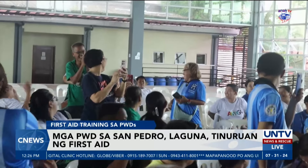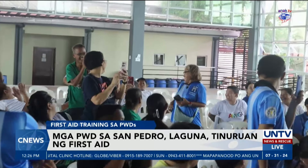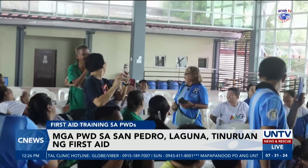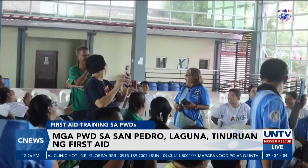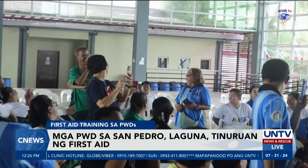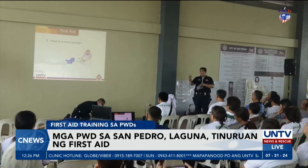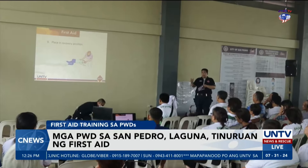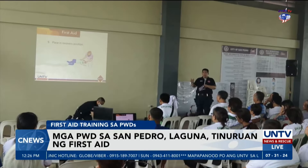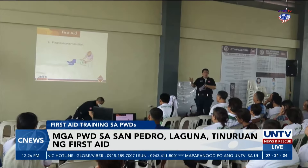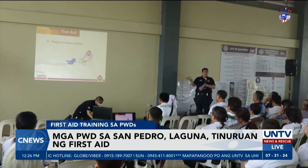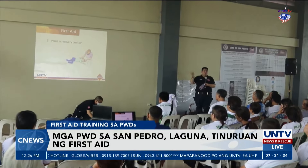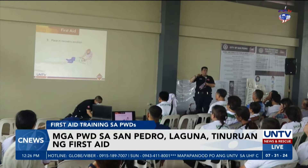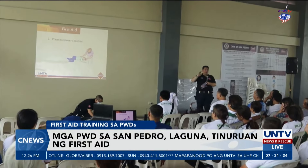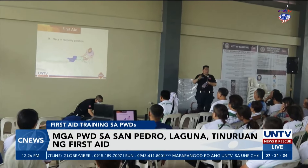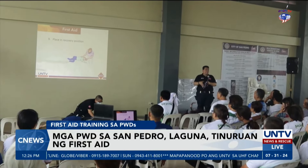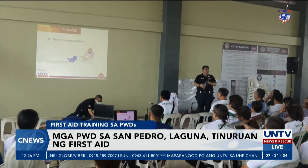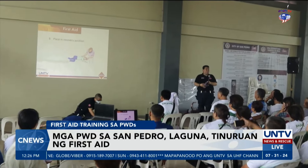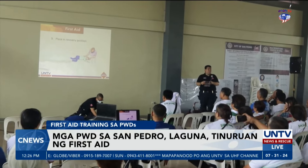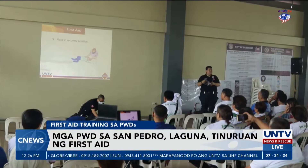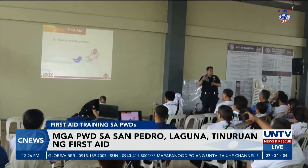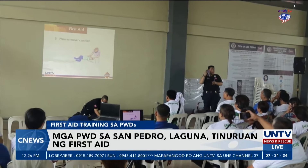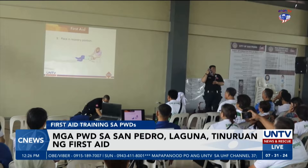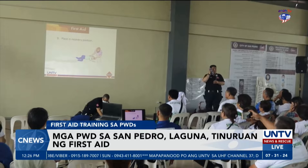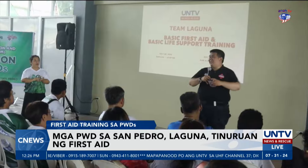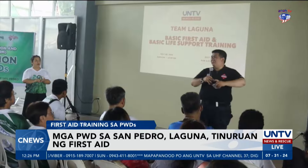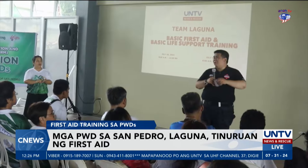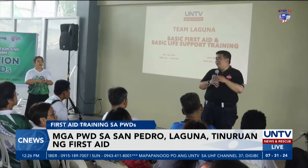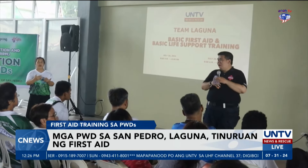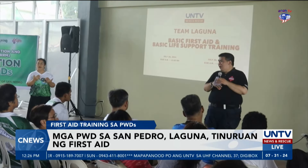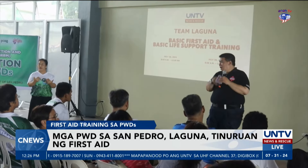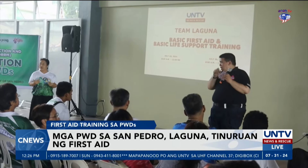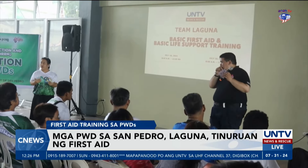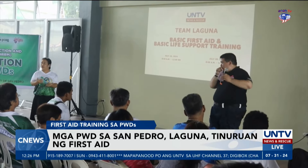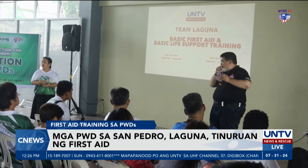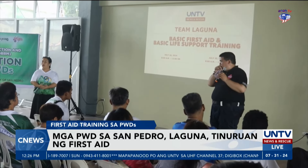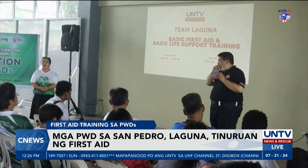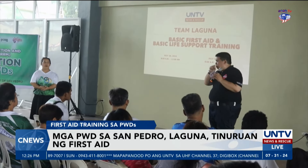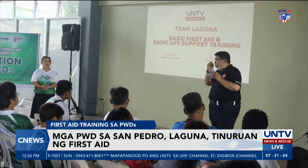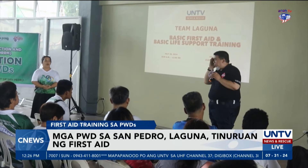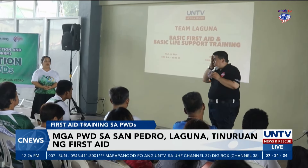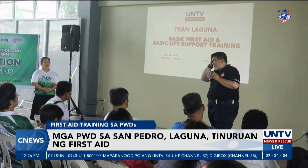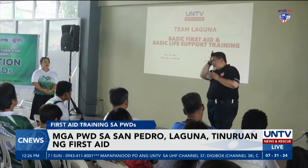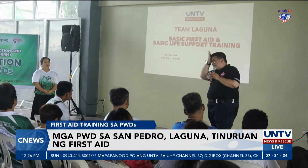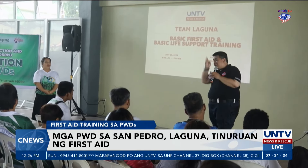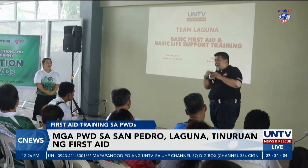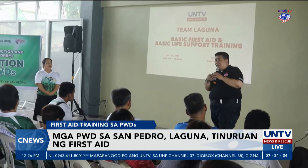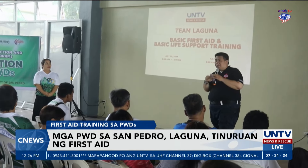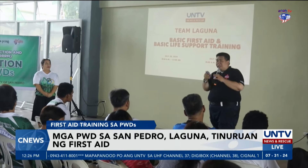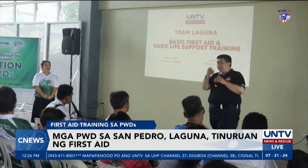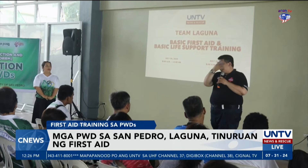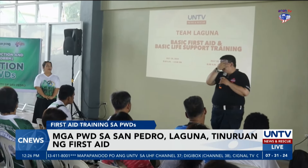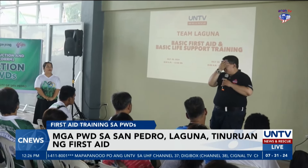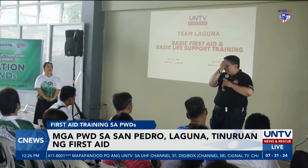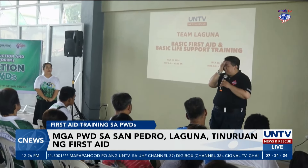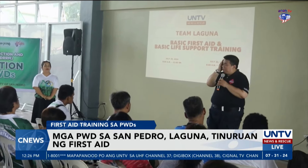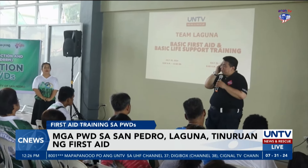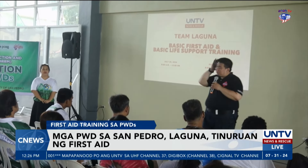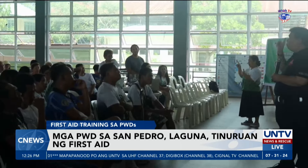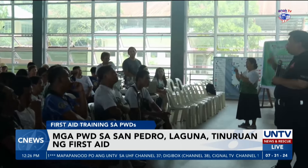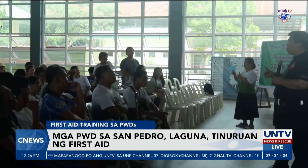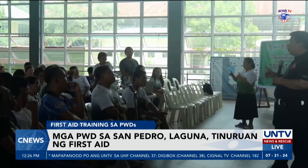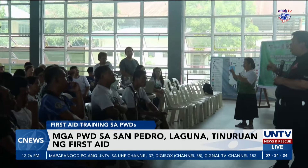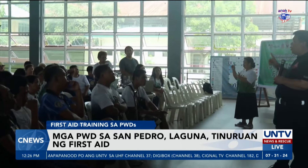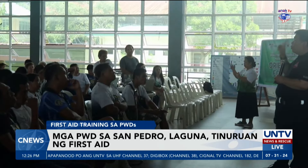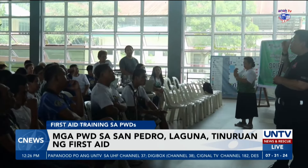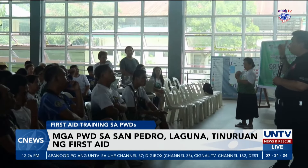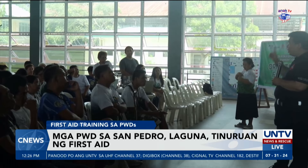first aid training ng UNTV News and Rescue. Kapansin-pansin na matyaga niyang itinatranslate ang first aid discussion sa